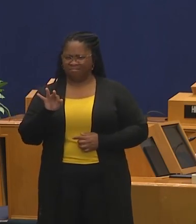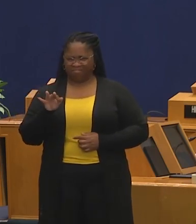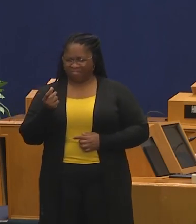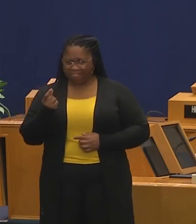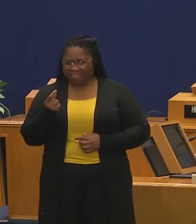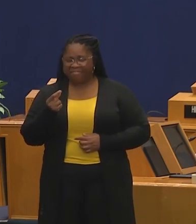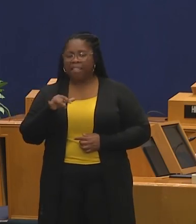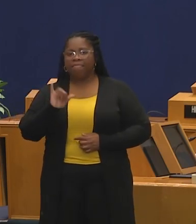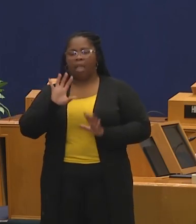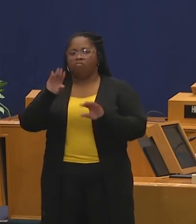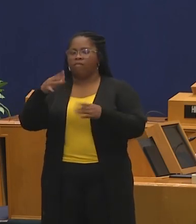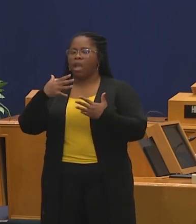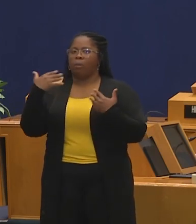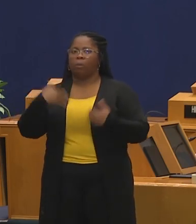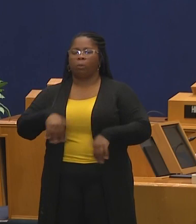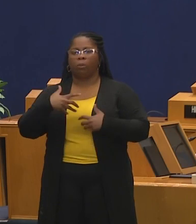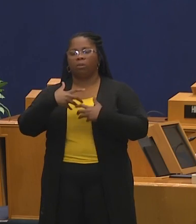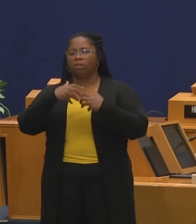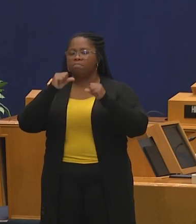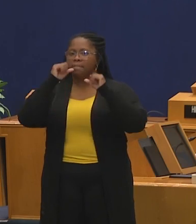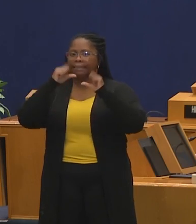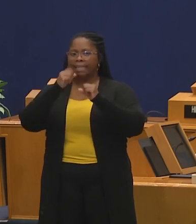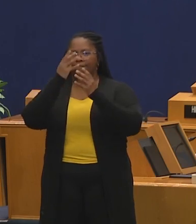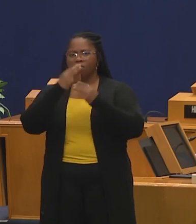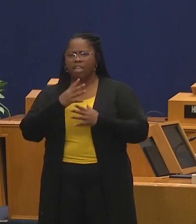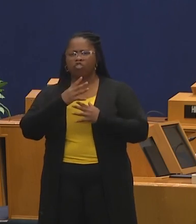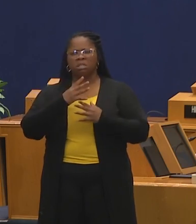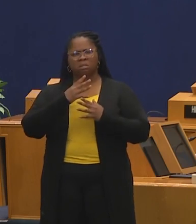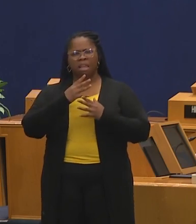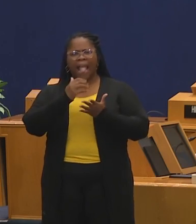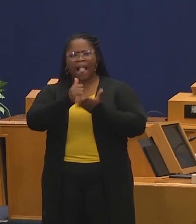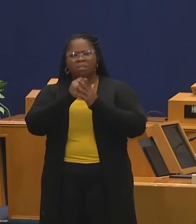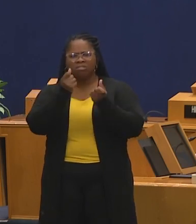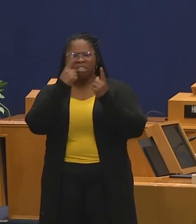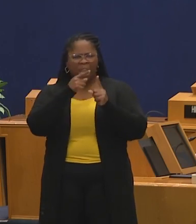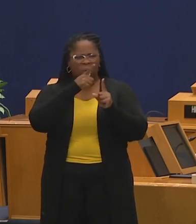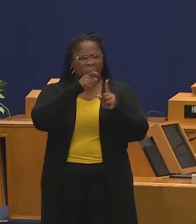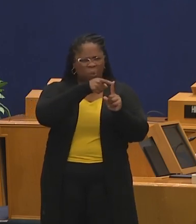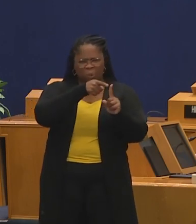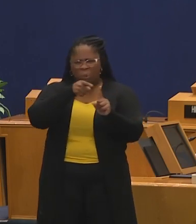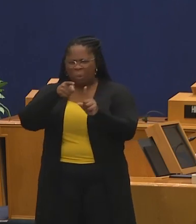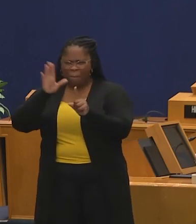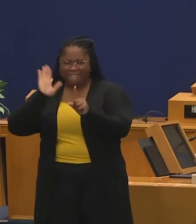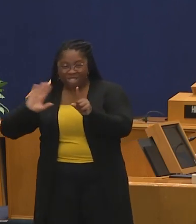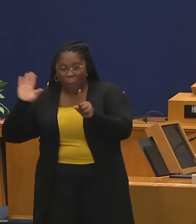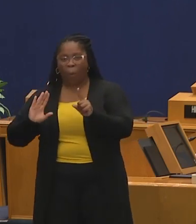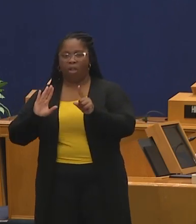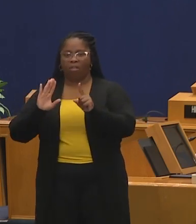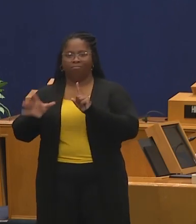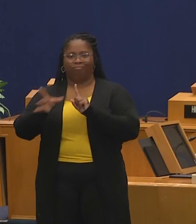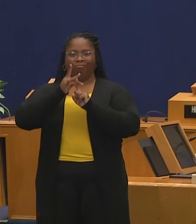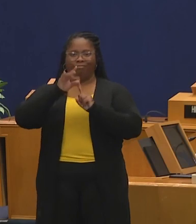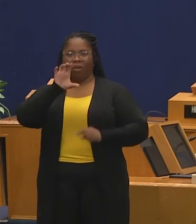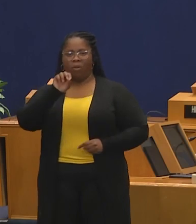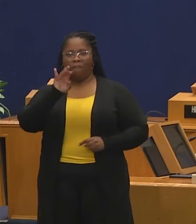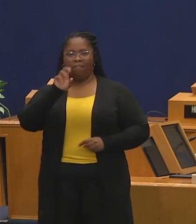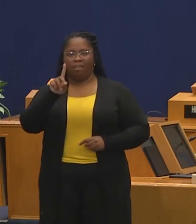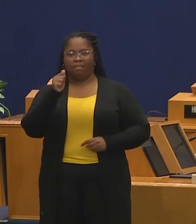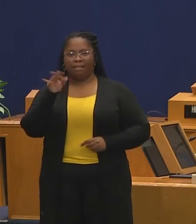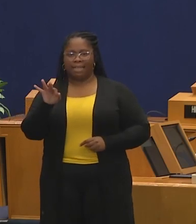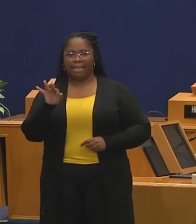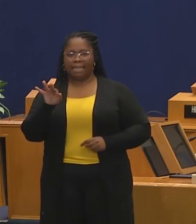powerful information about how many people have already been infected with COVID-19 in LA County, regardless of whether